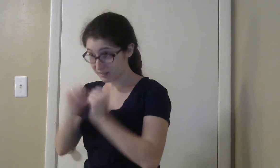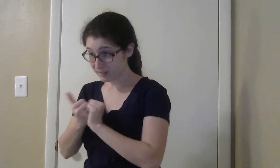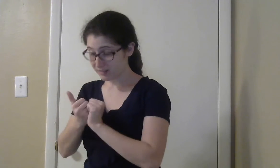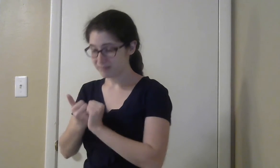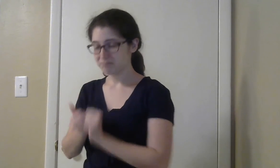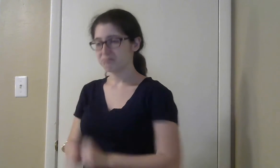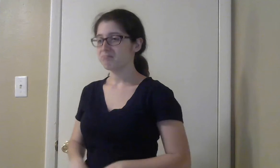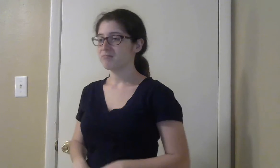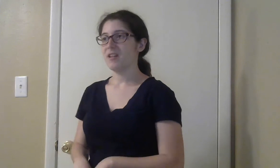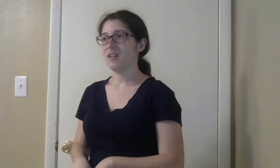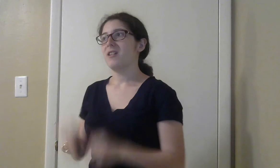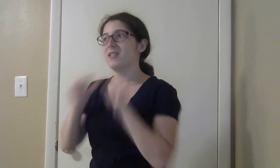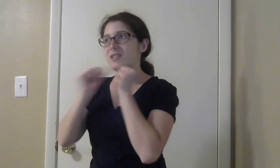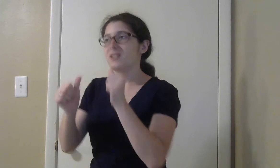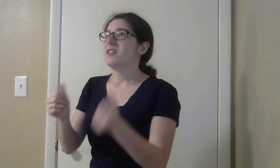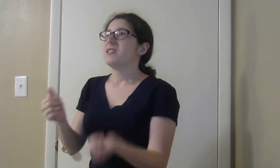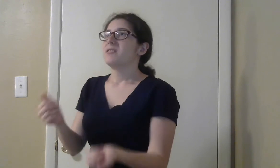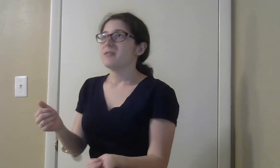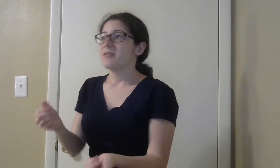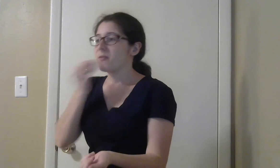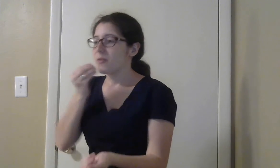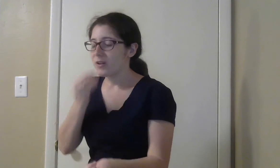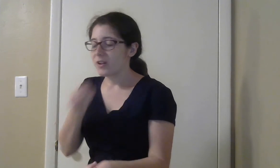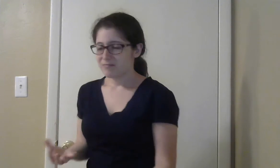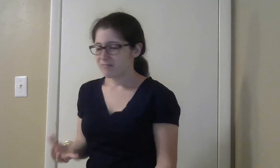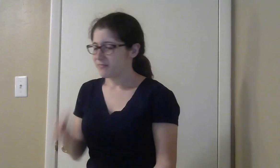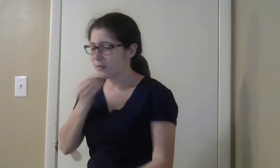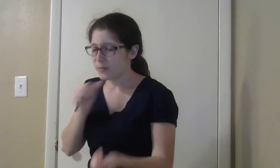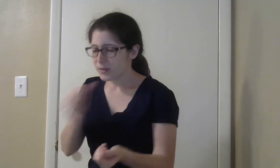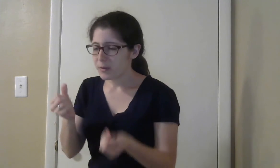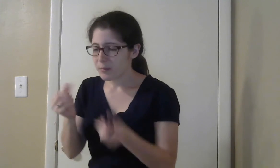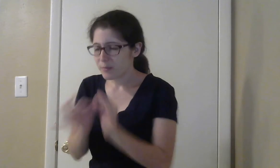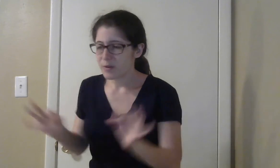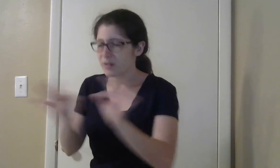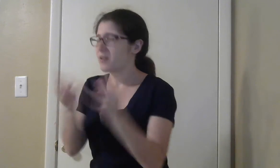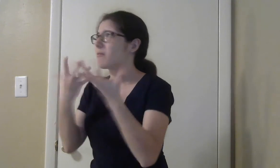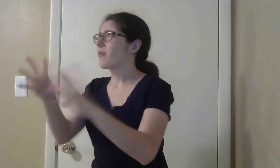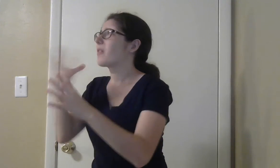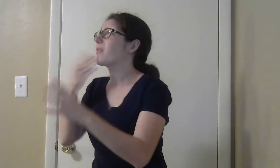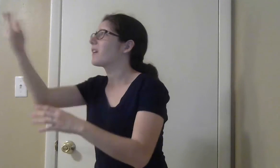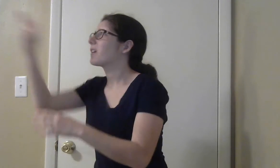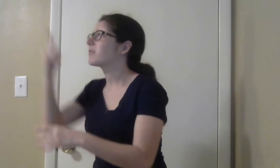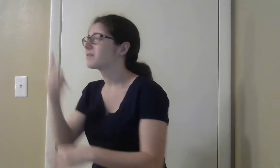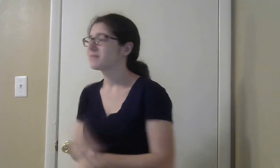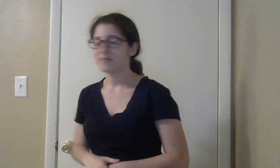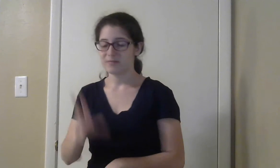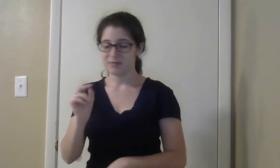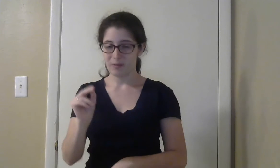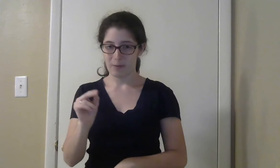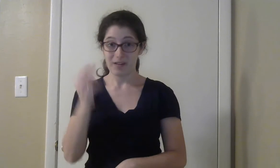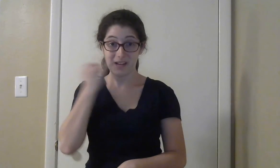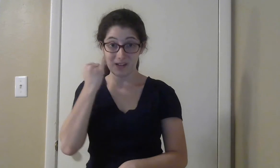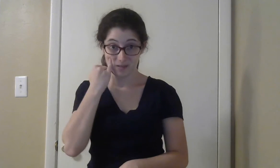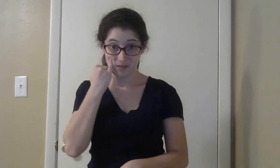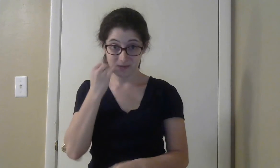discipline. But at its best, Christian fasting is not a belittling of the good gift of food.